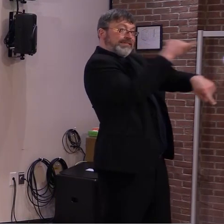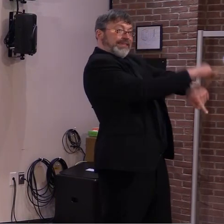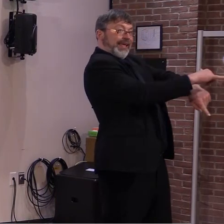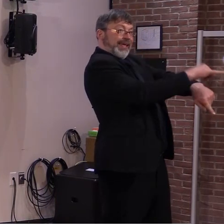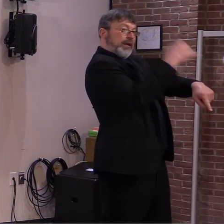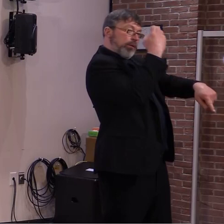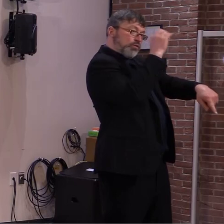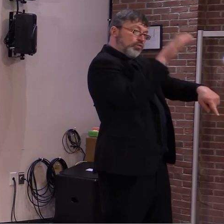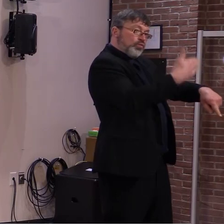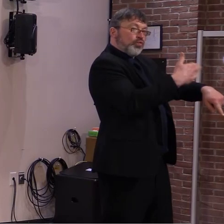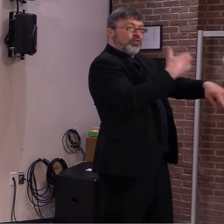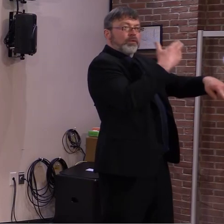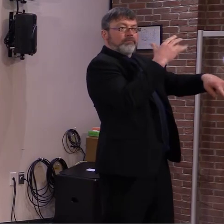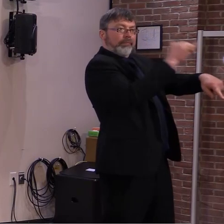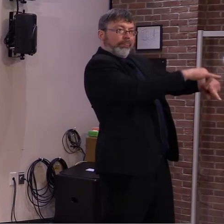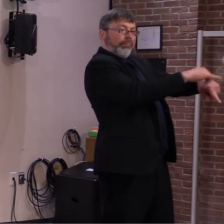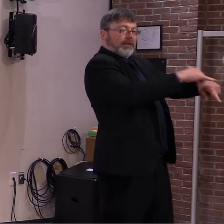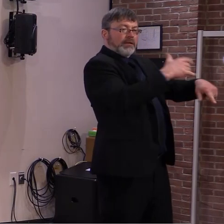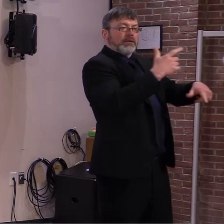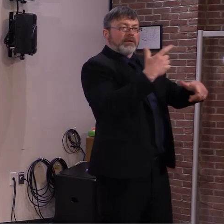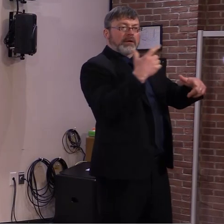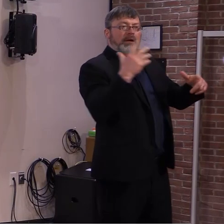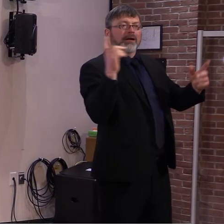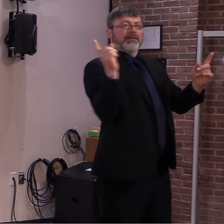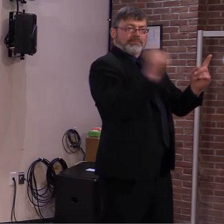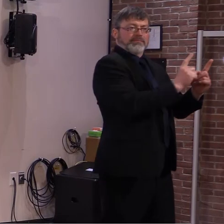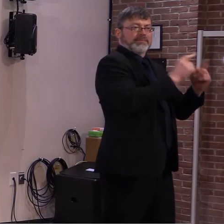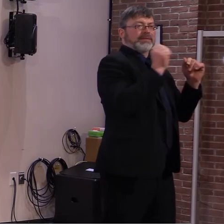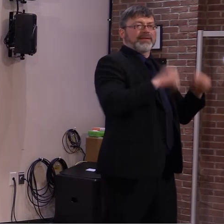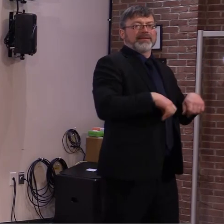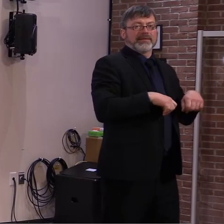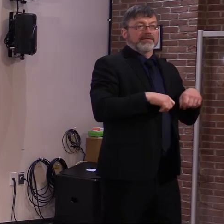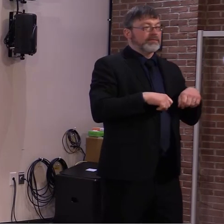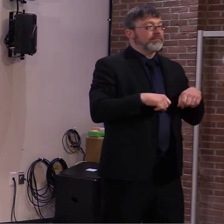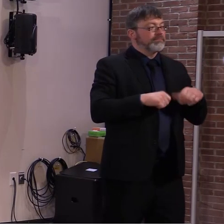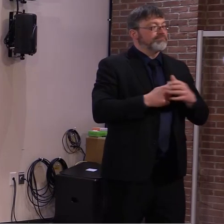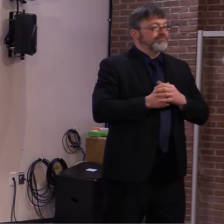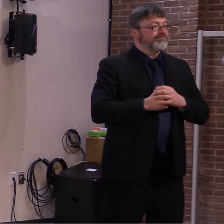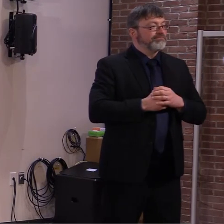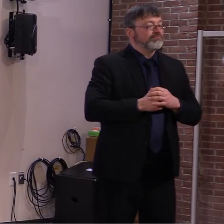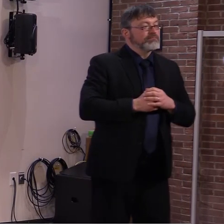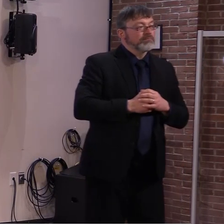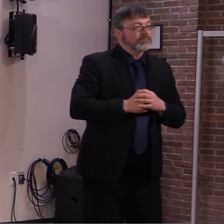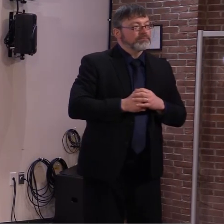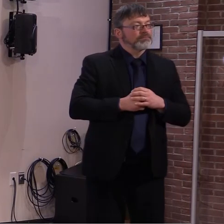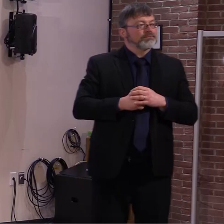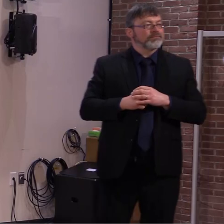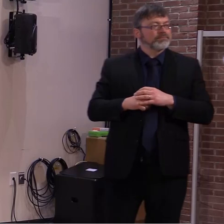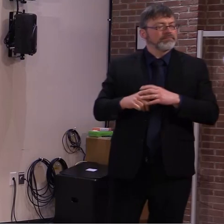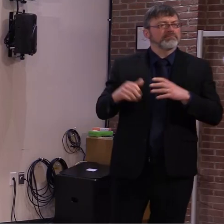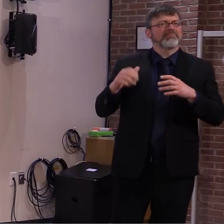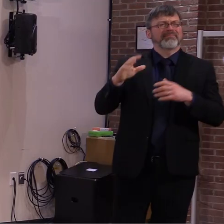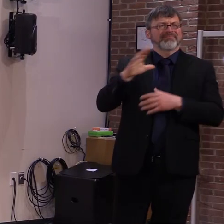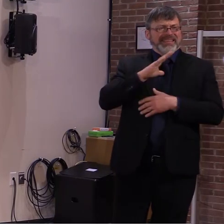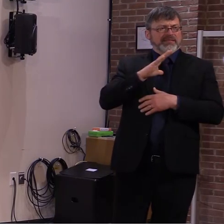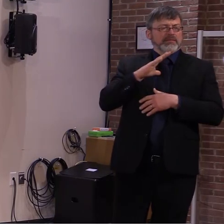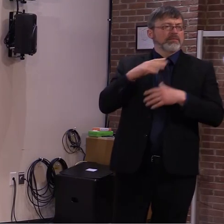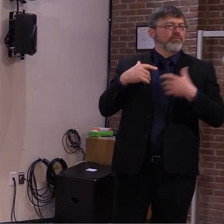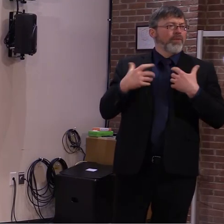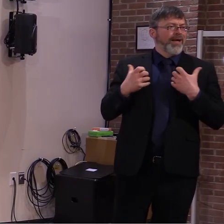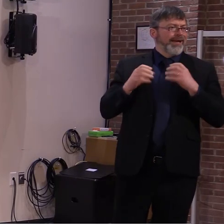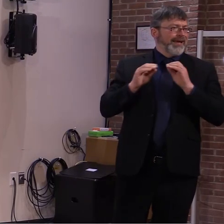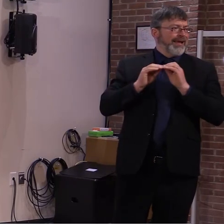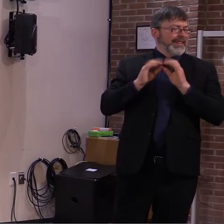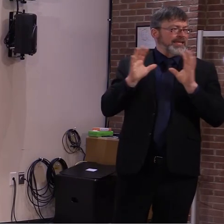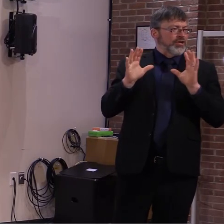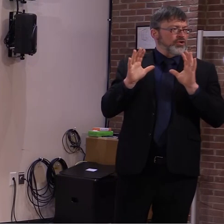criteria. So just to be clear, the person, a person coming to the